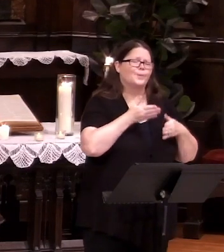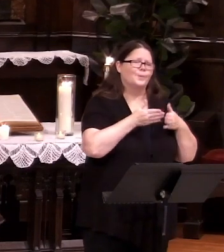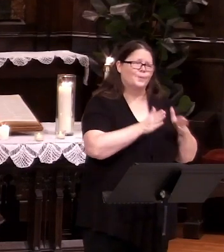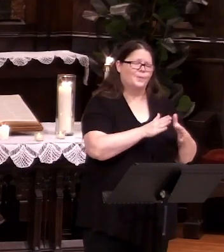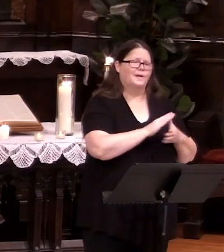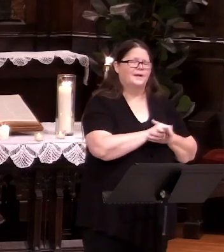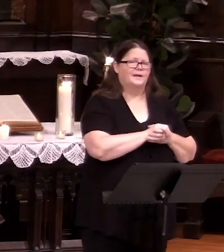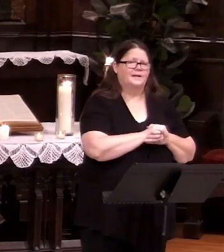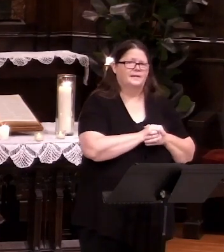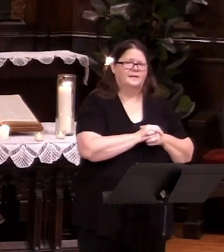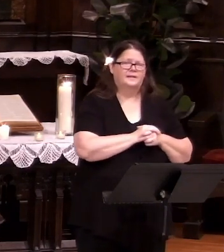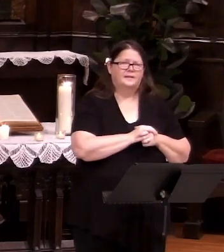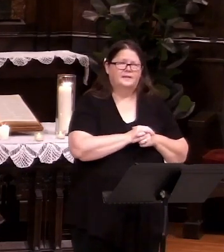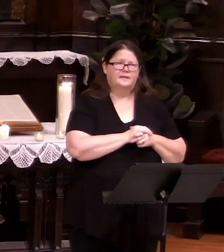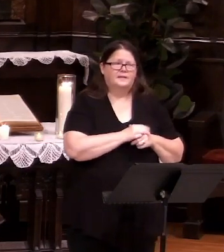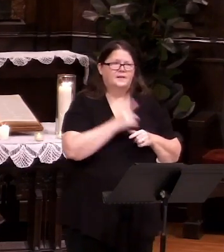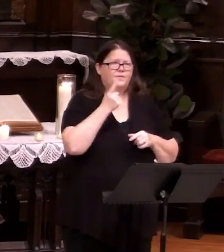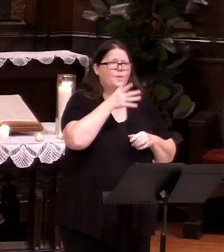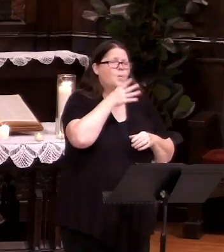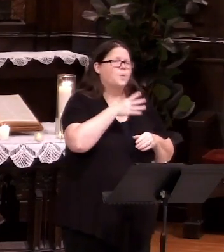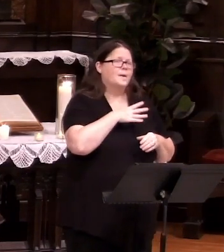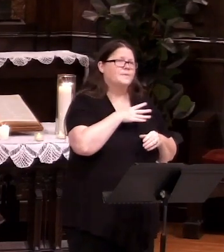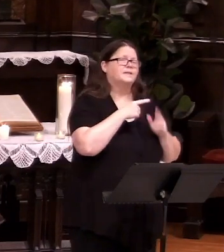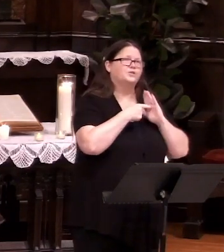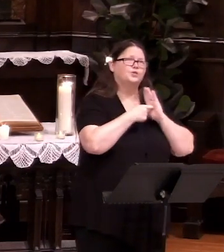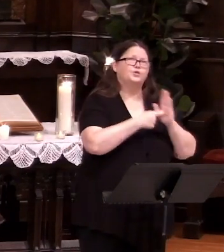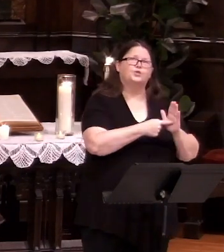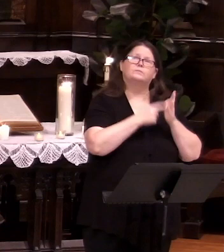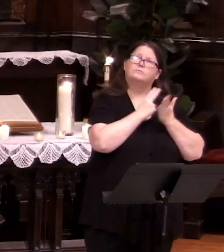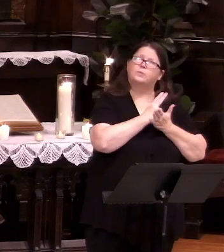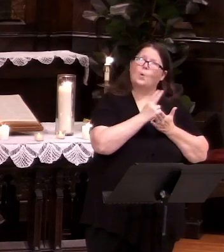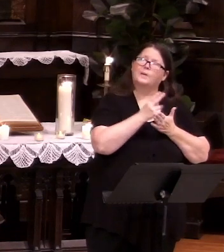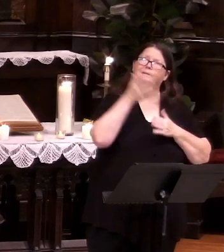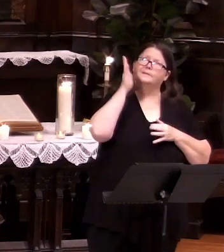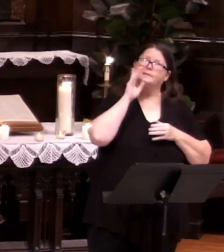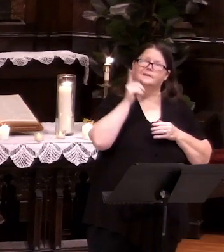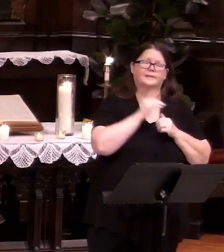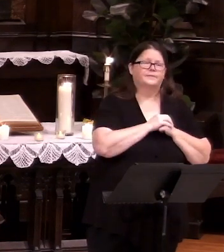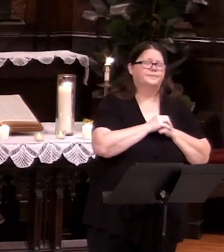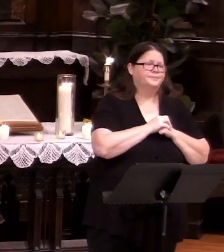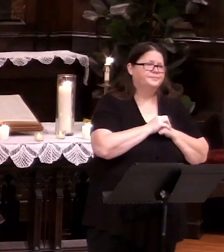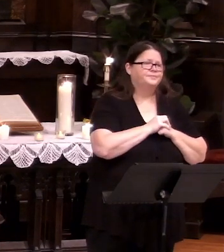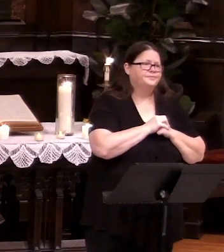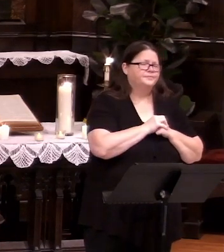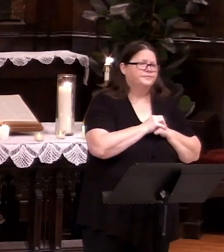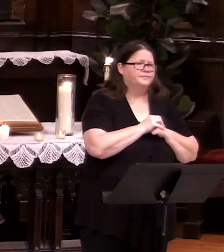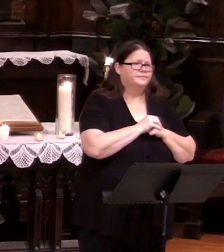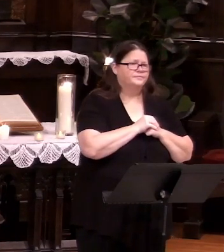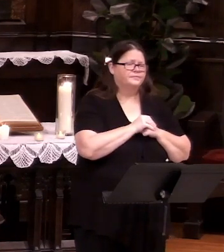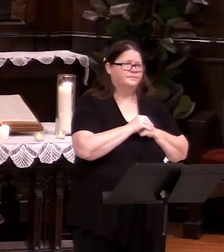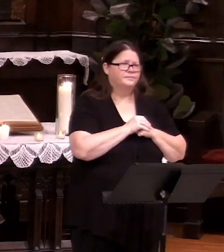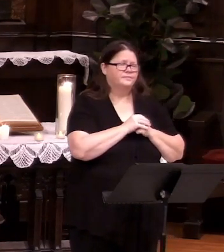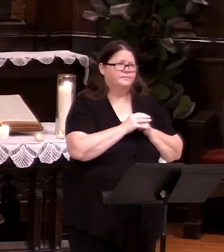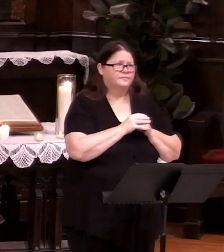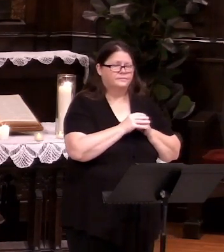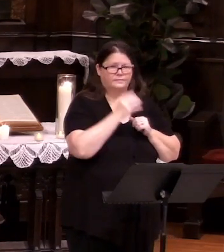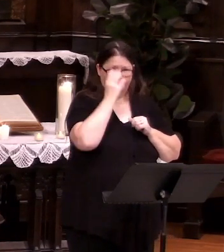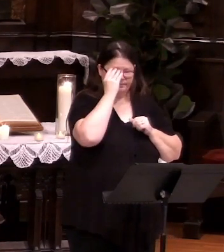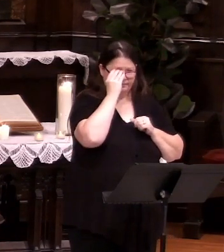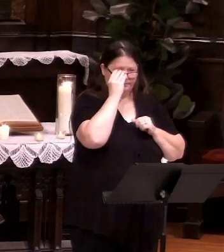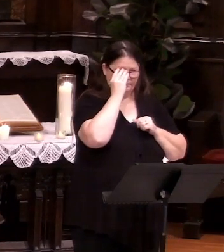who profess reverence for God. Let a woman learn in